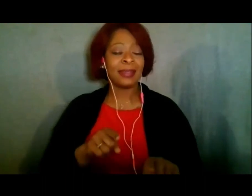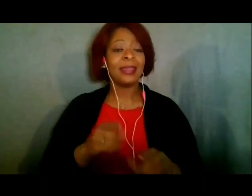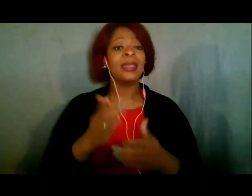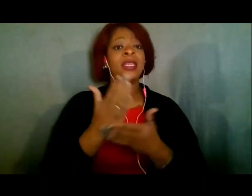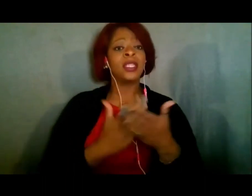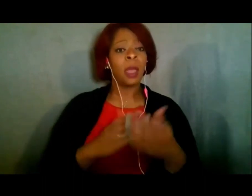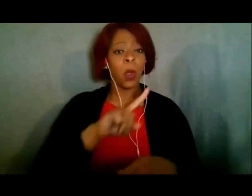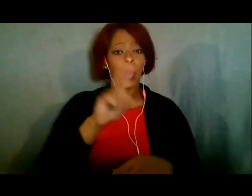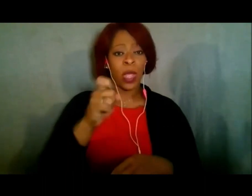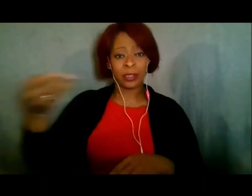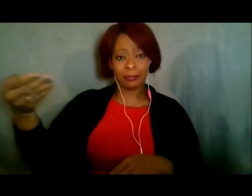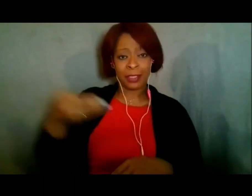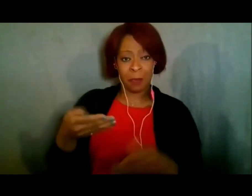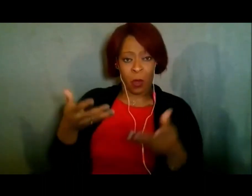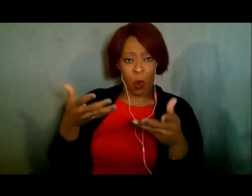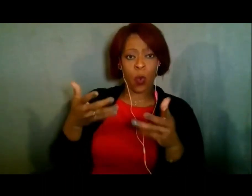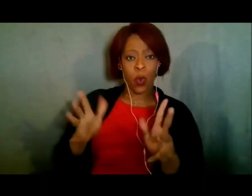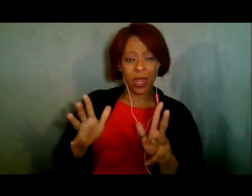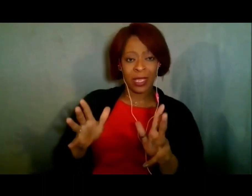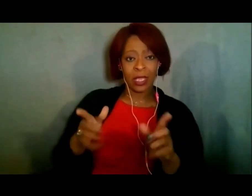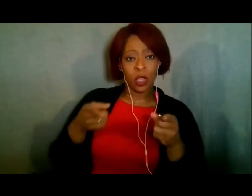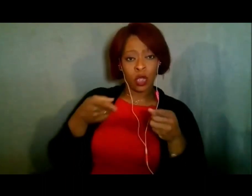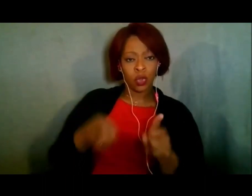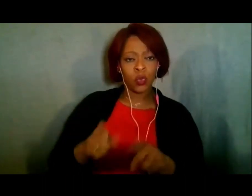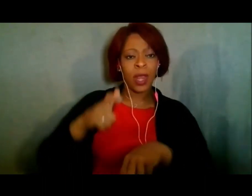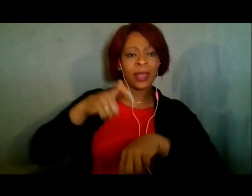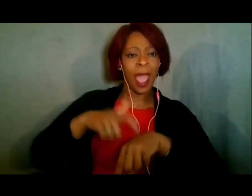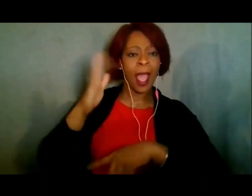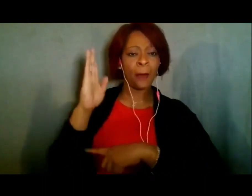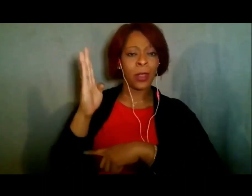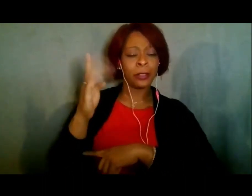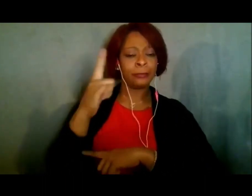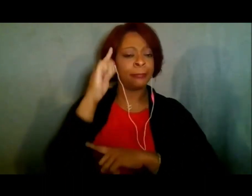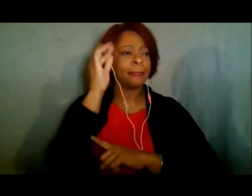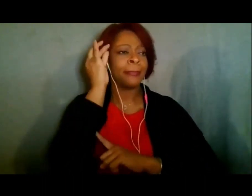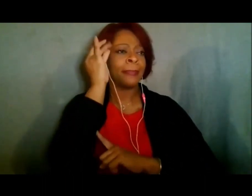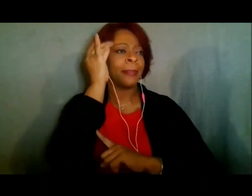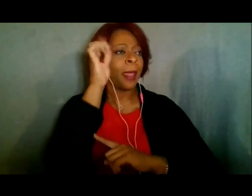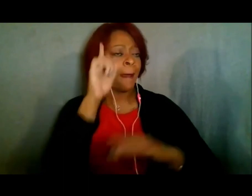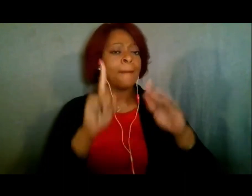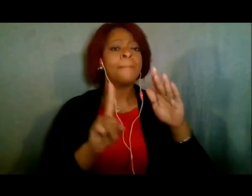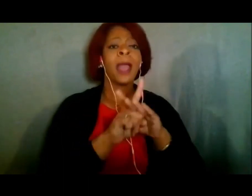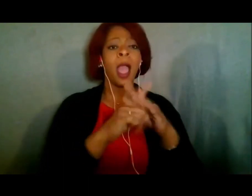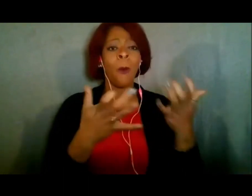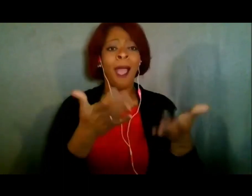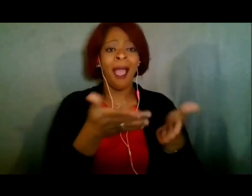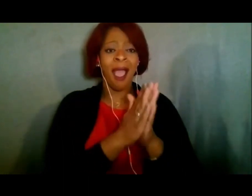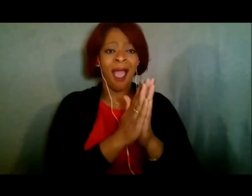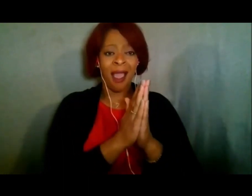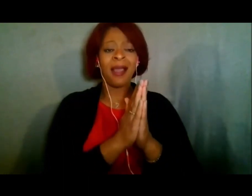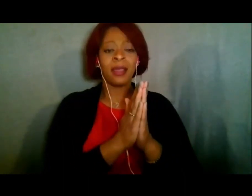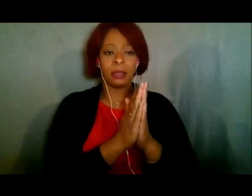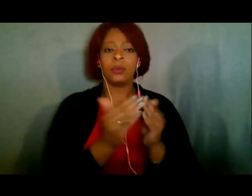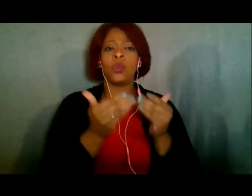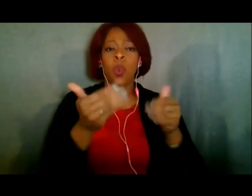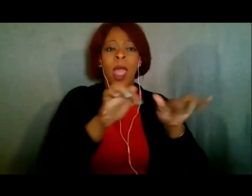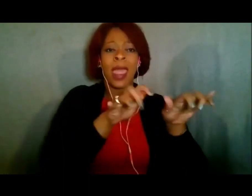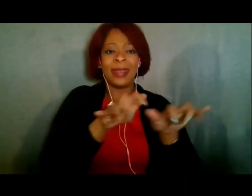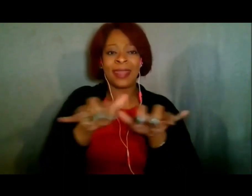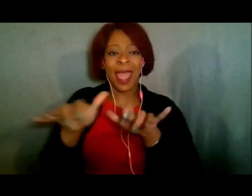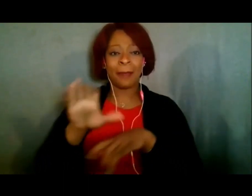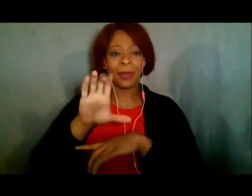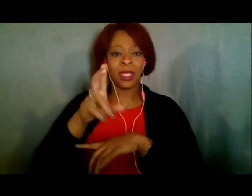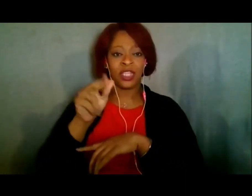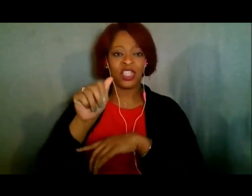already been submitted. If during the presentation you think of a question you would like to ask, please just type that into the